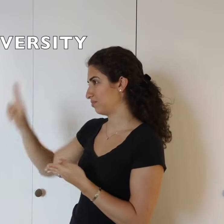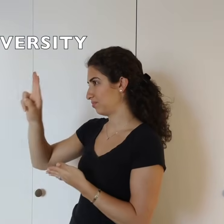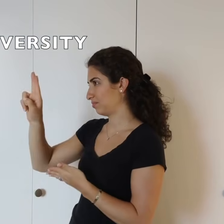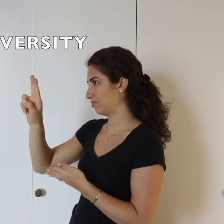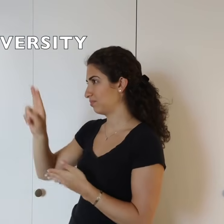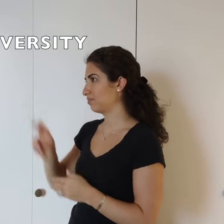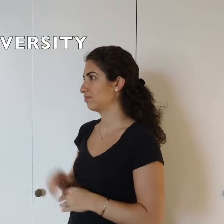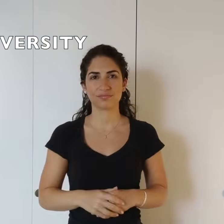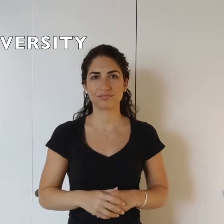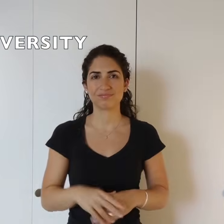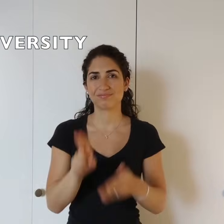university.